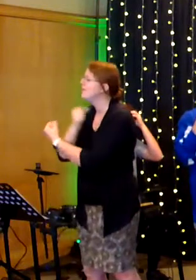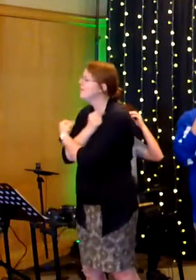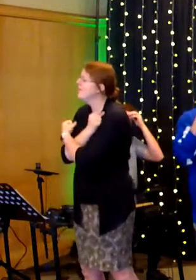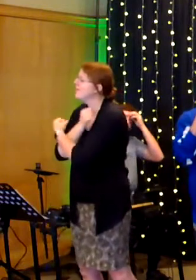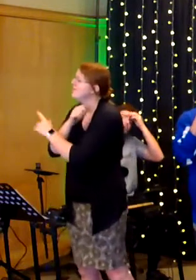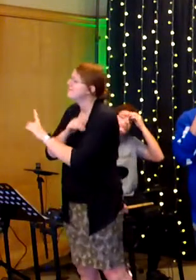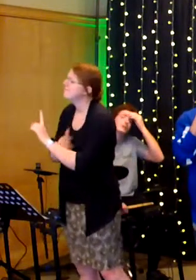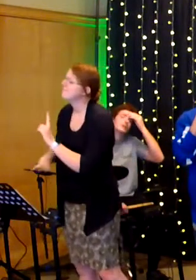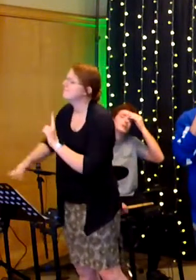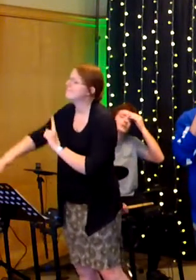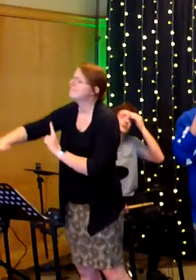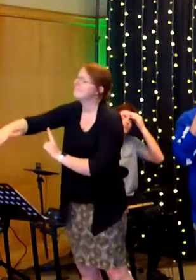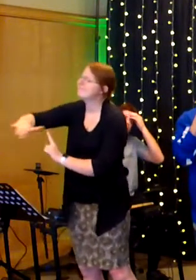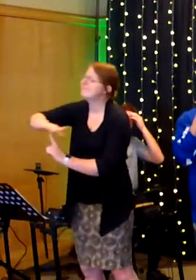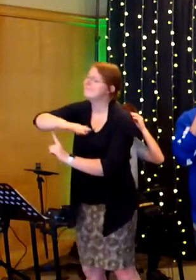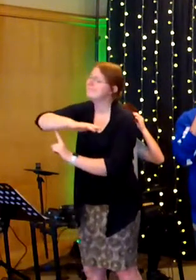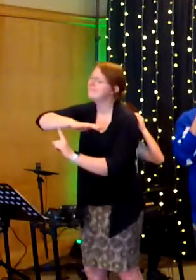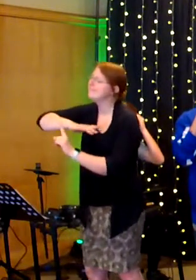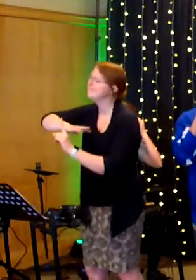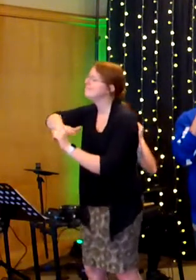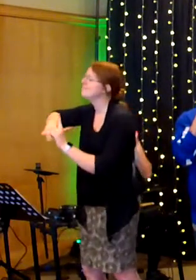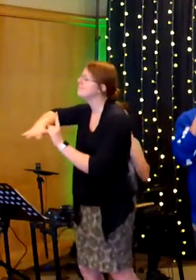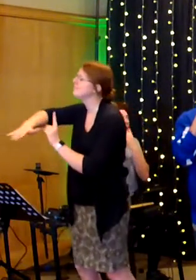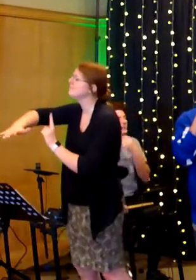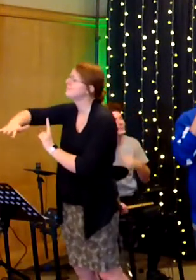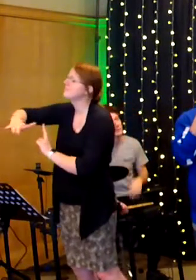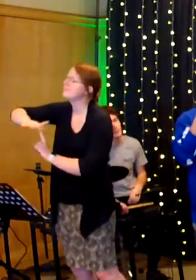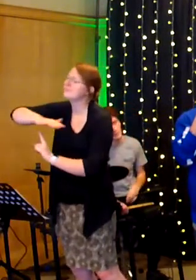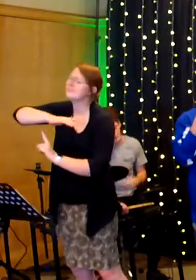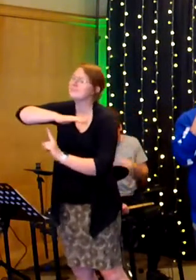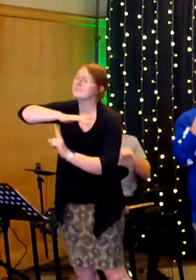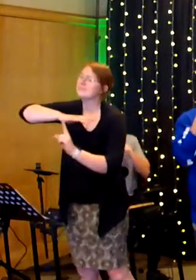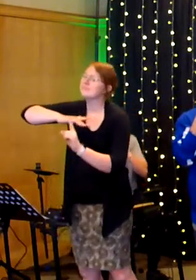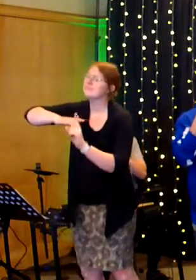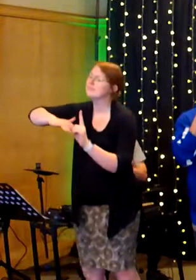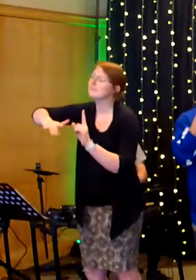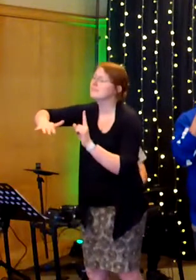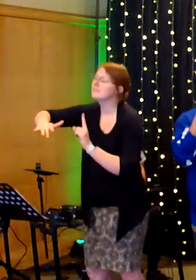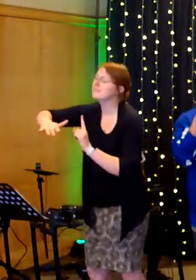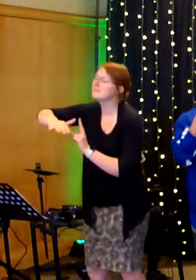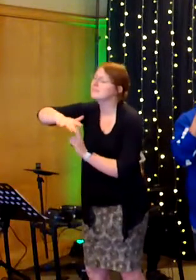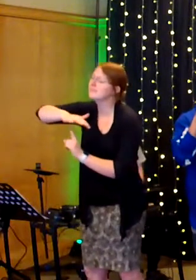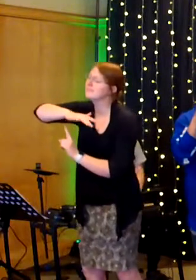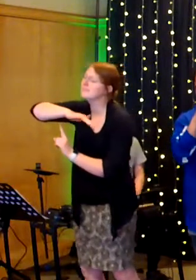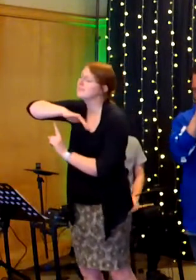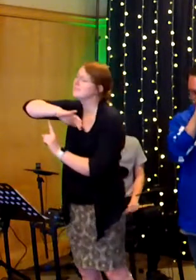middle is the place where you promised to be.